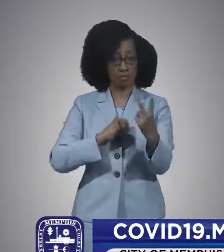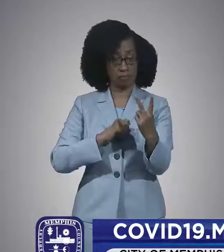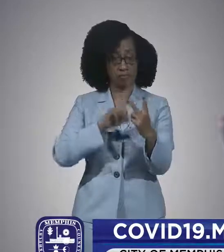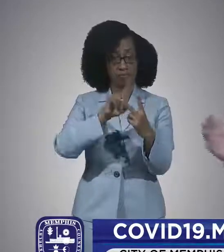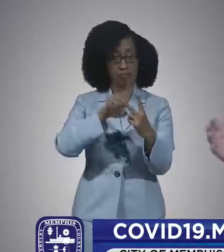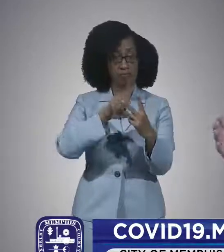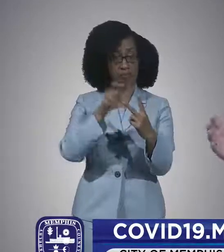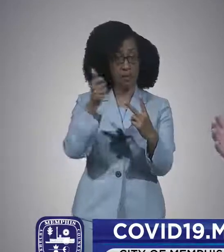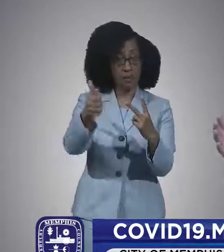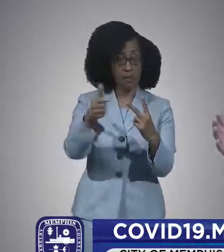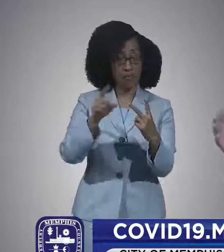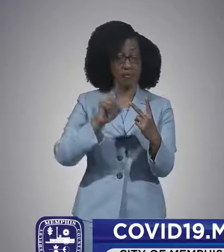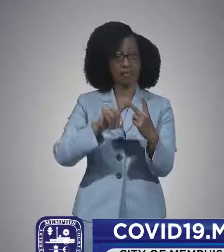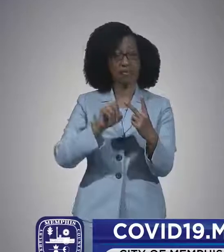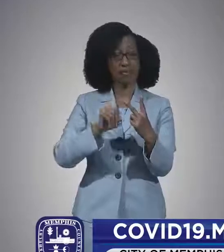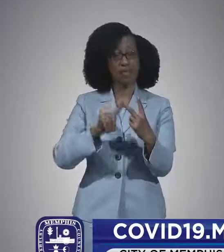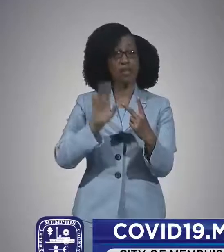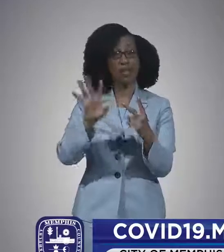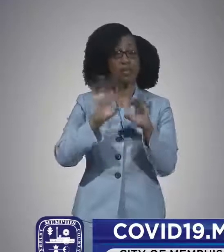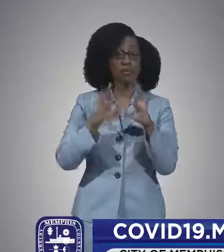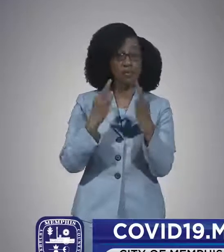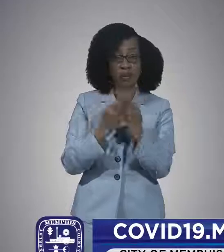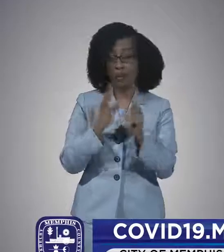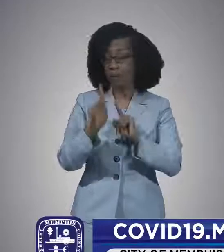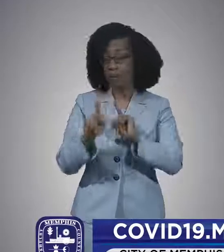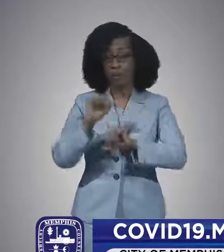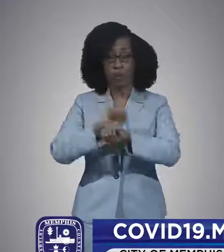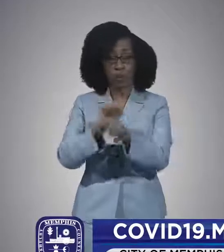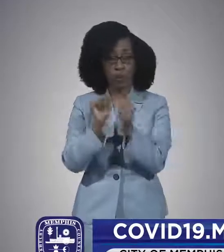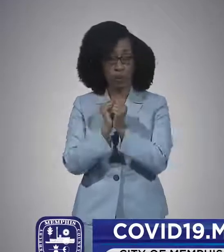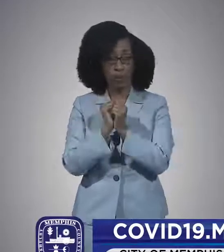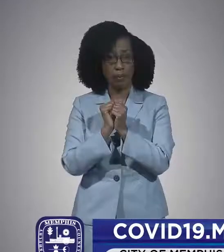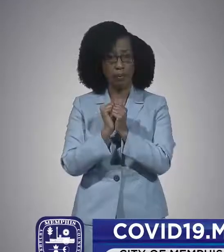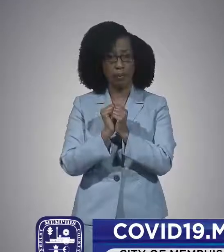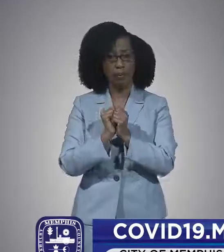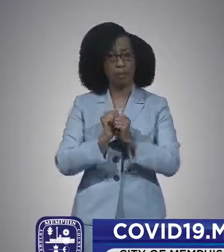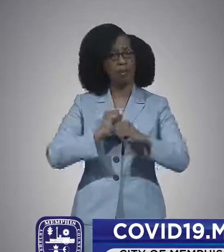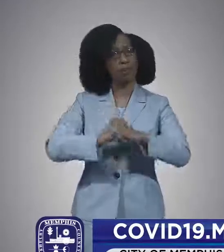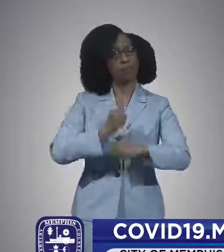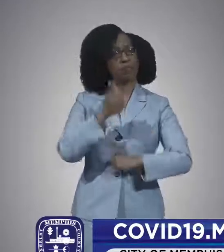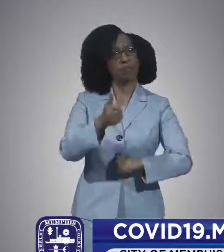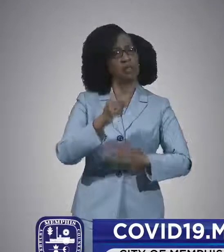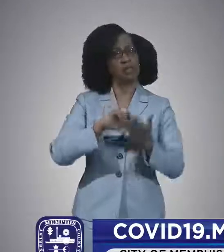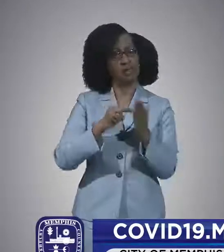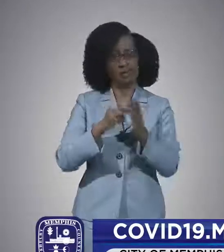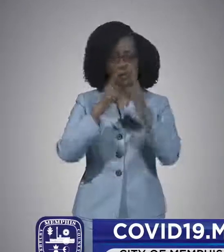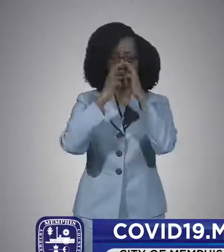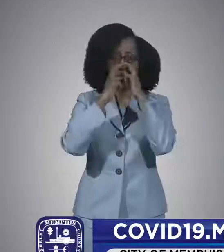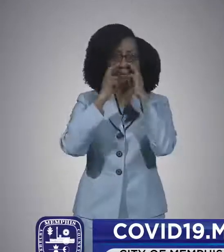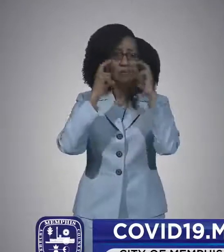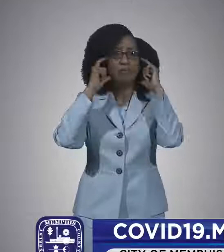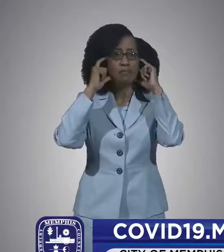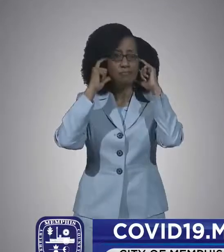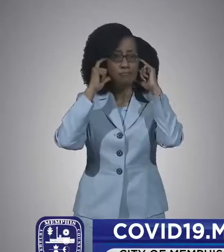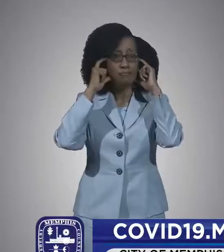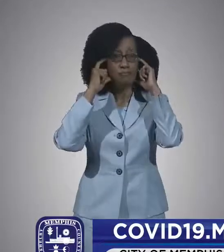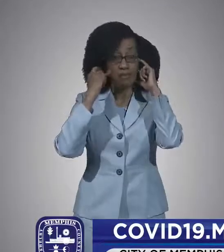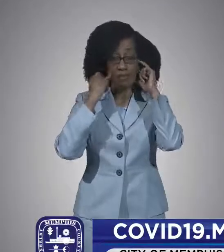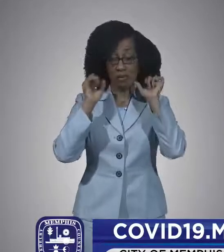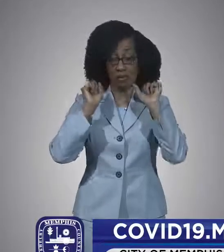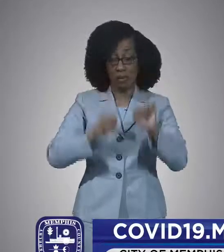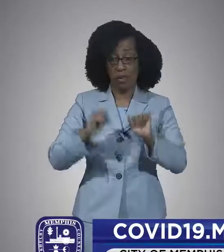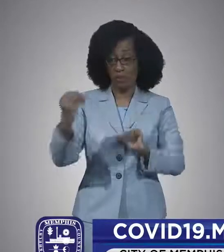protect your family and your coworkers. Protecting yourself means wearing the mask if you are in a place where you think you can be